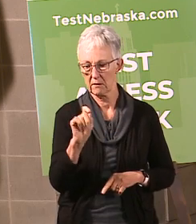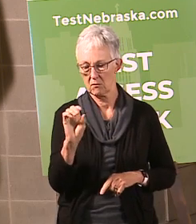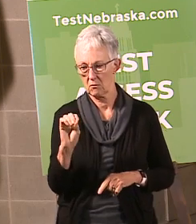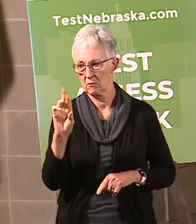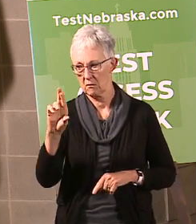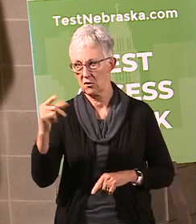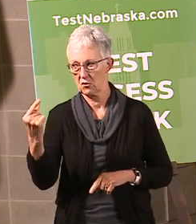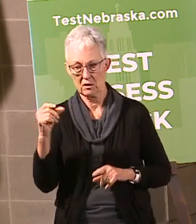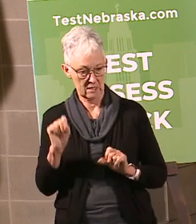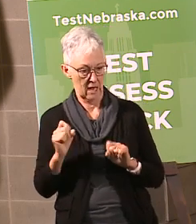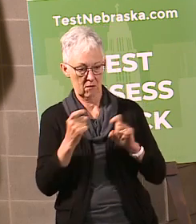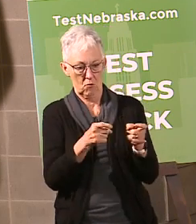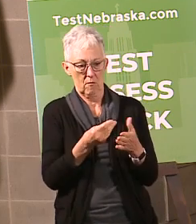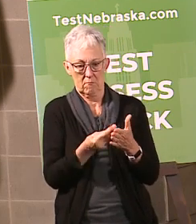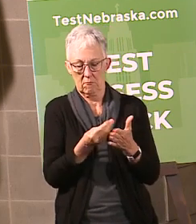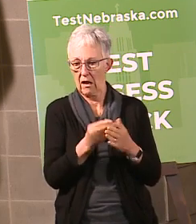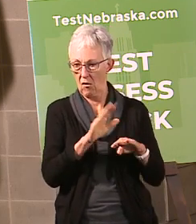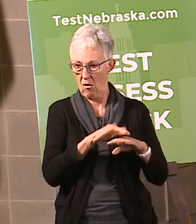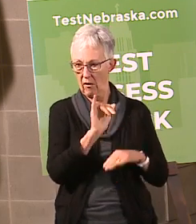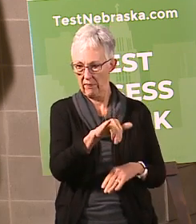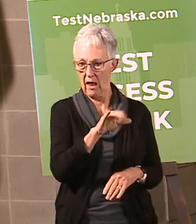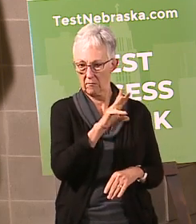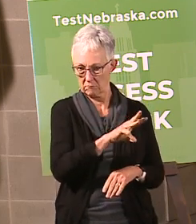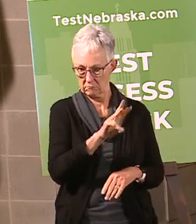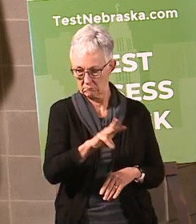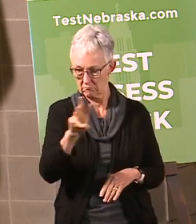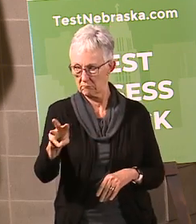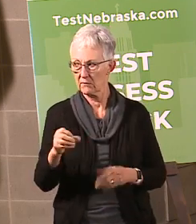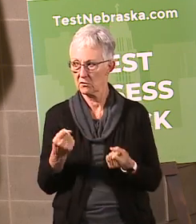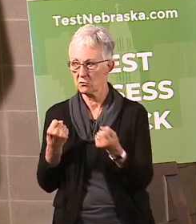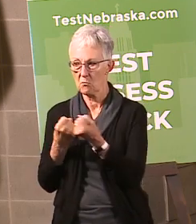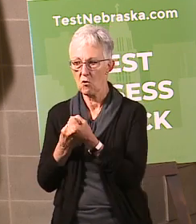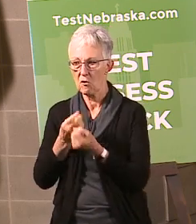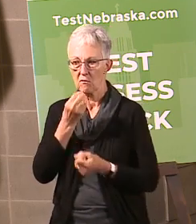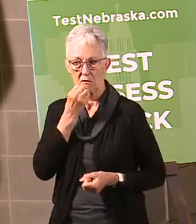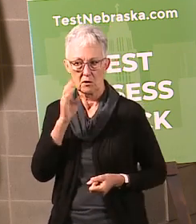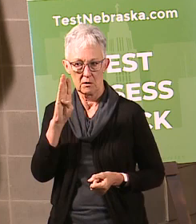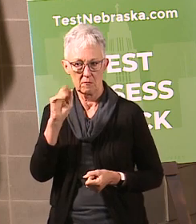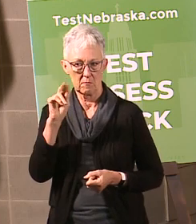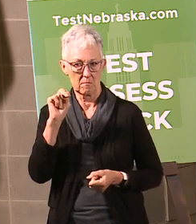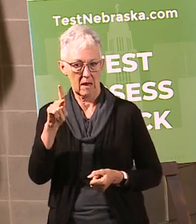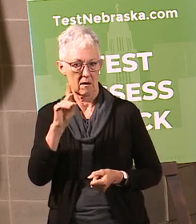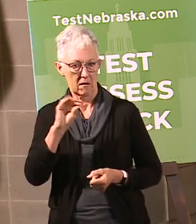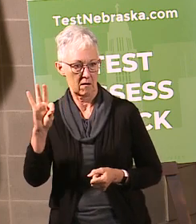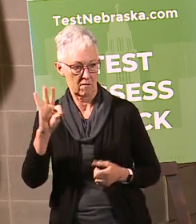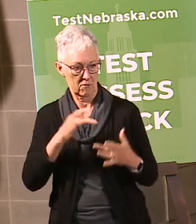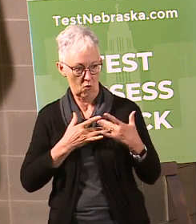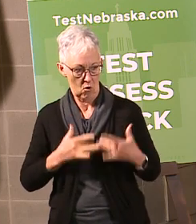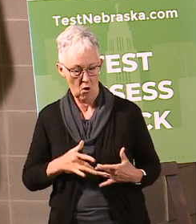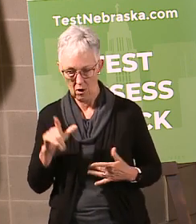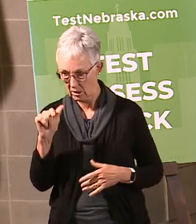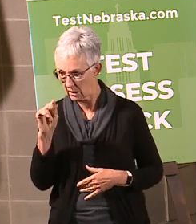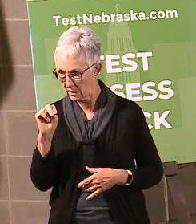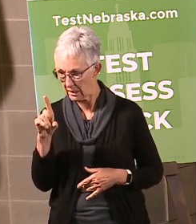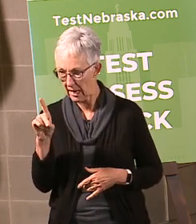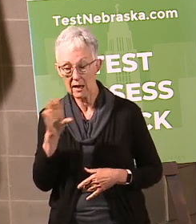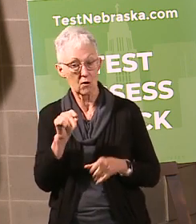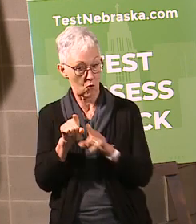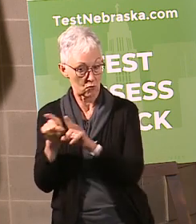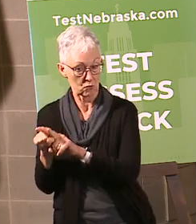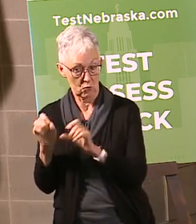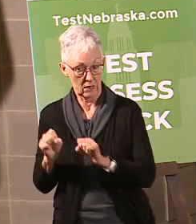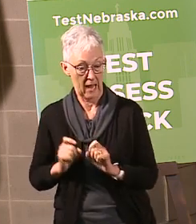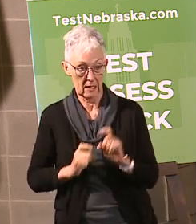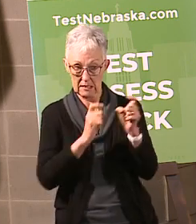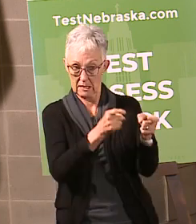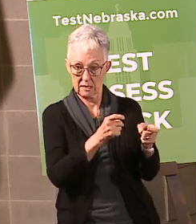always support the Food Bank of the Heartland. And don't forget, you can always give blood. Another way you can